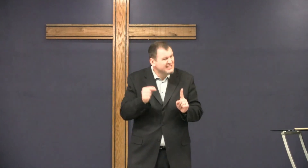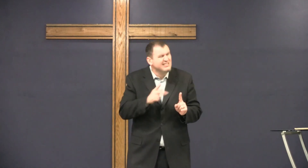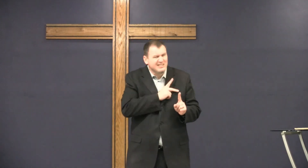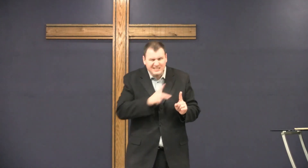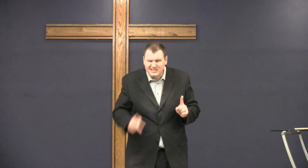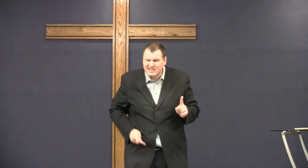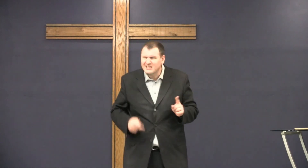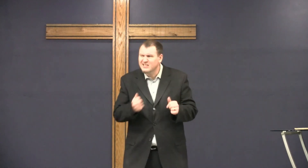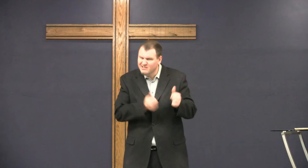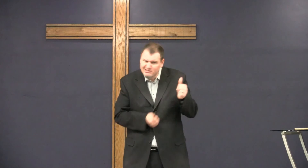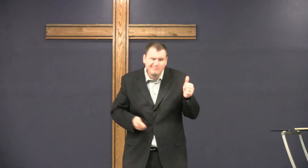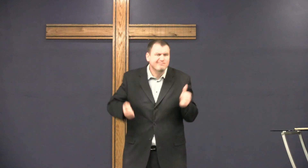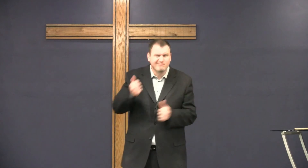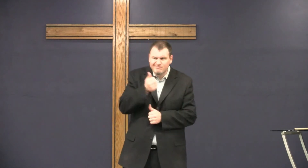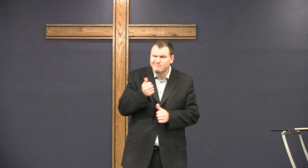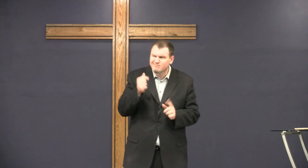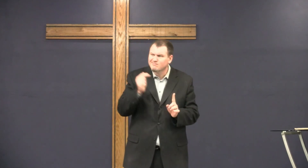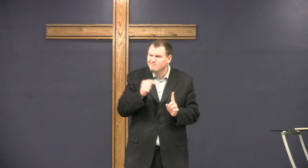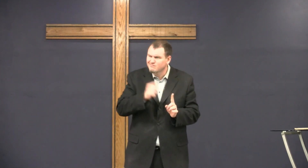Jesus. He's the king.